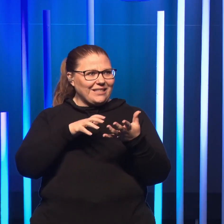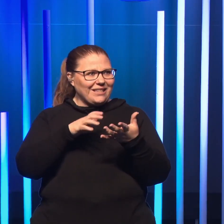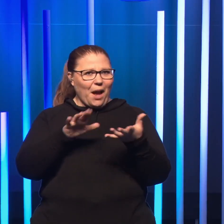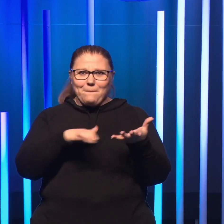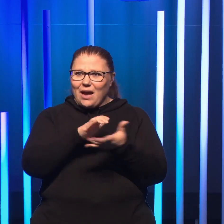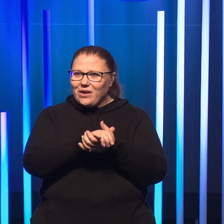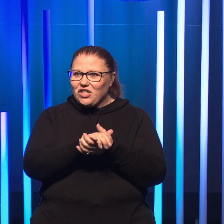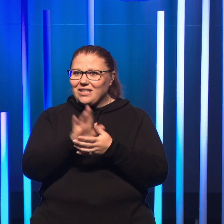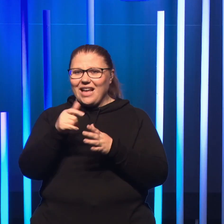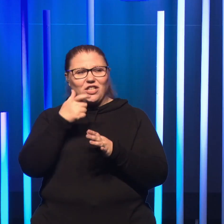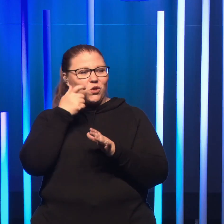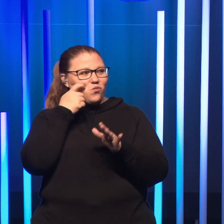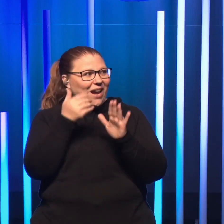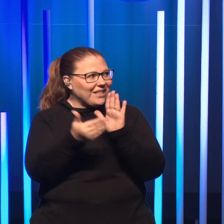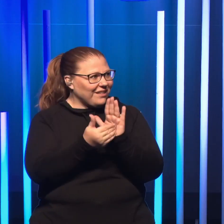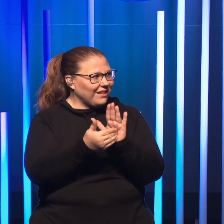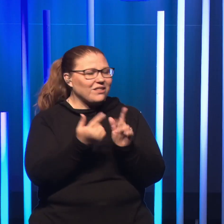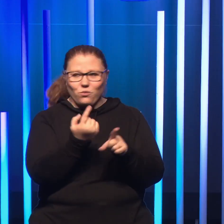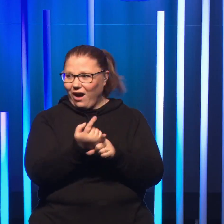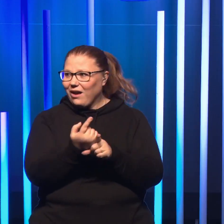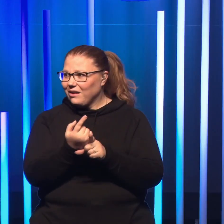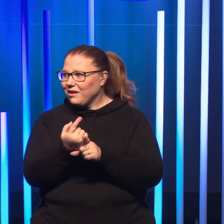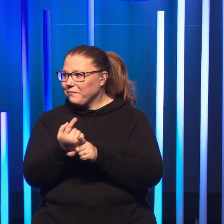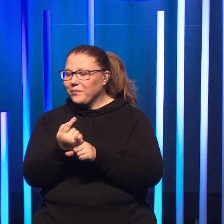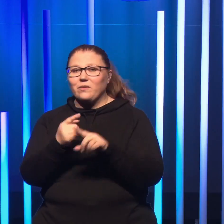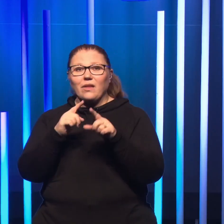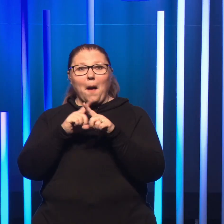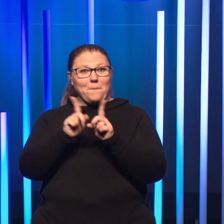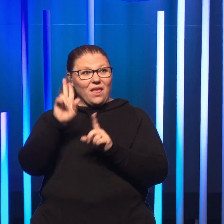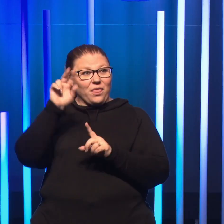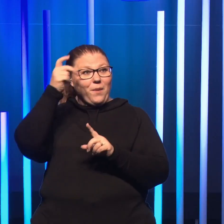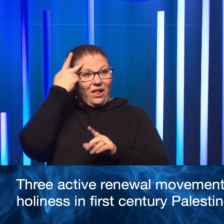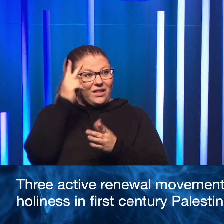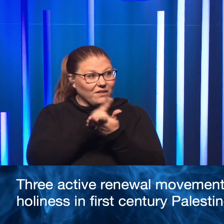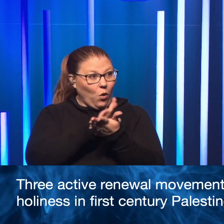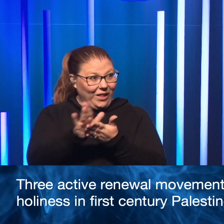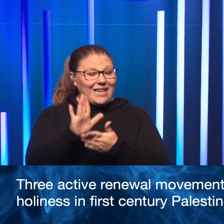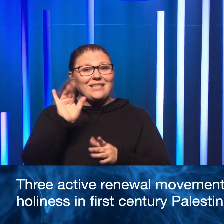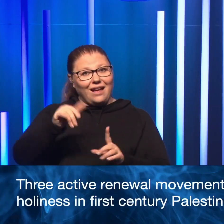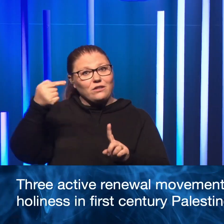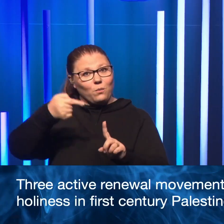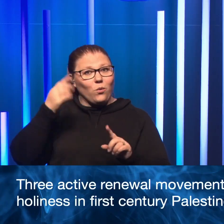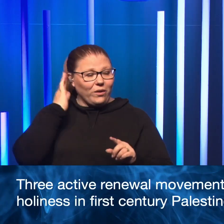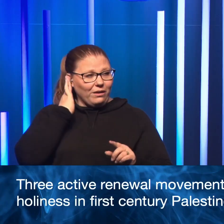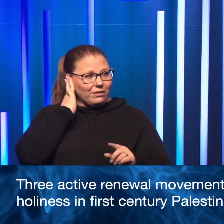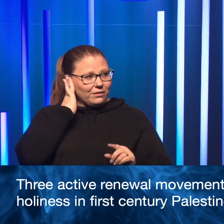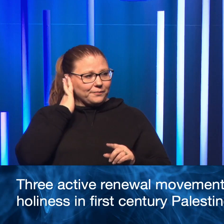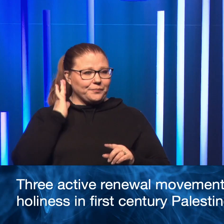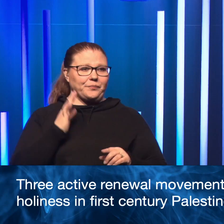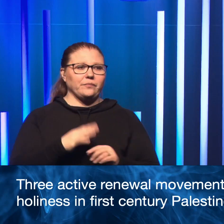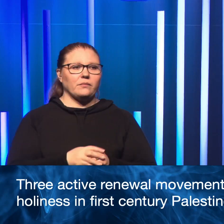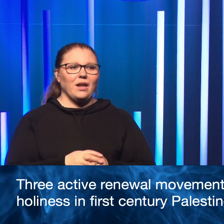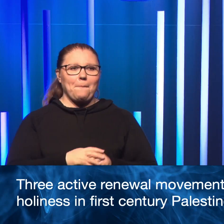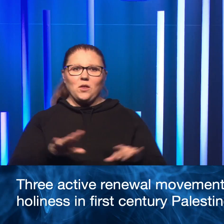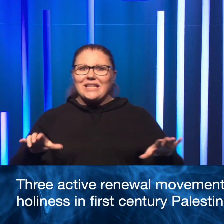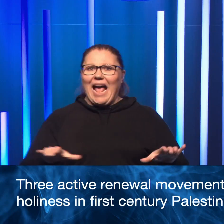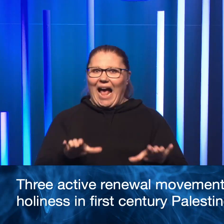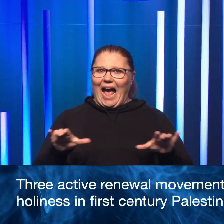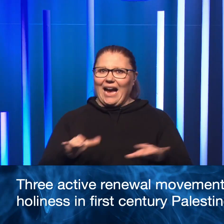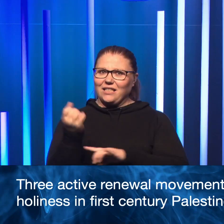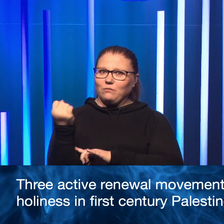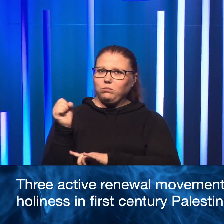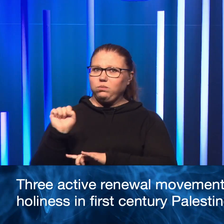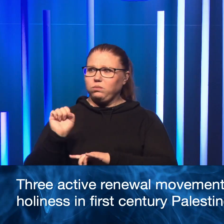in there with me, all right? But that's what the politics of holiness was. And there was this active movement at the time